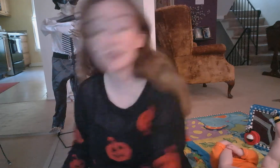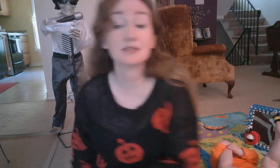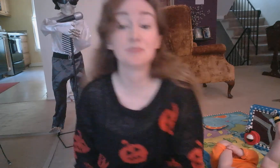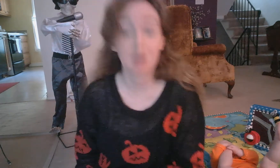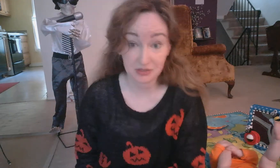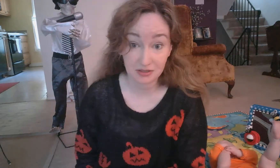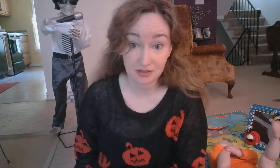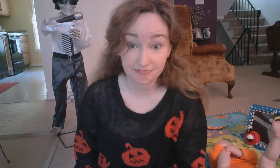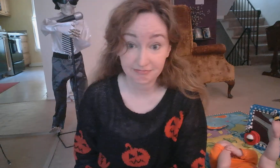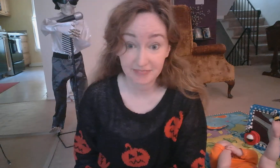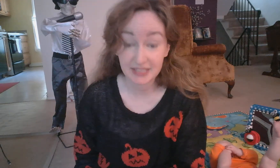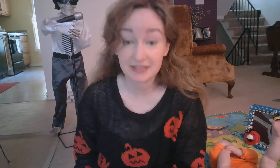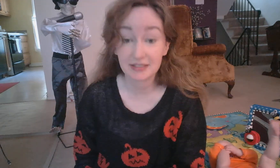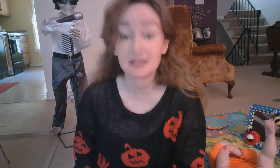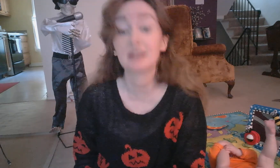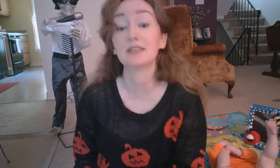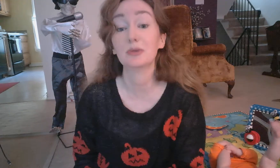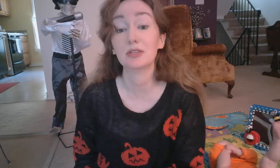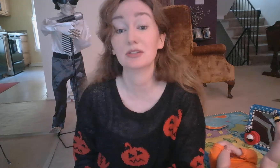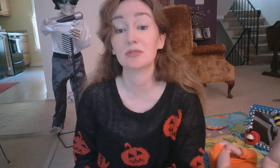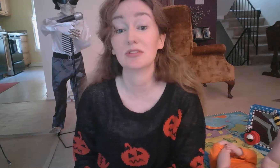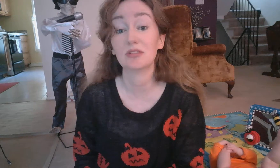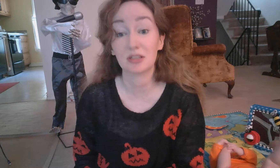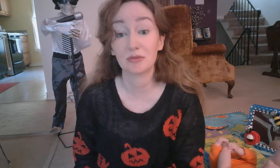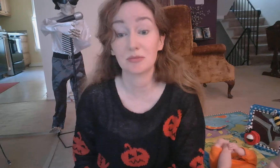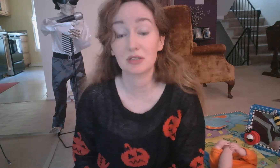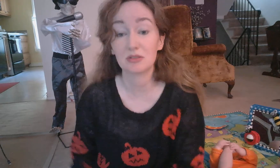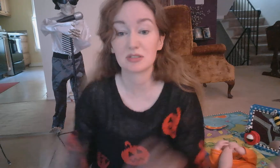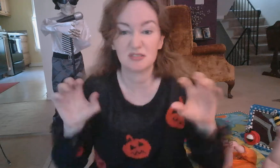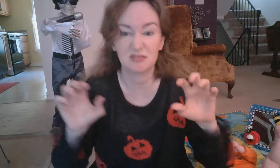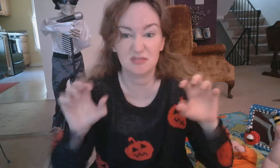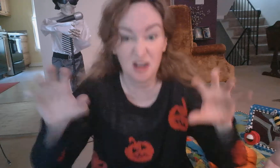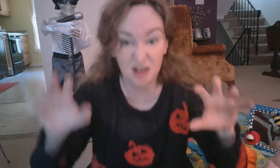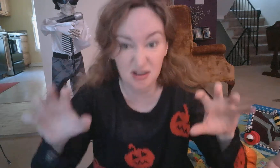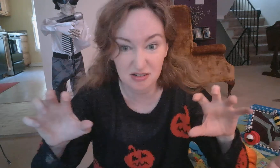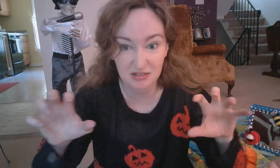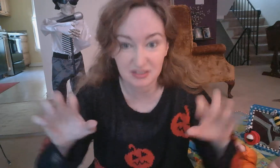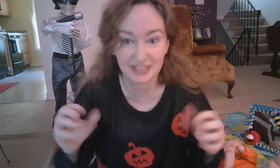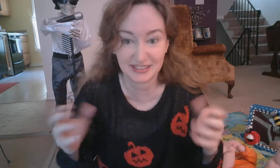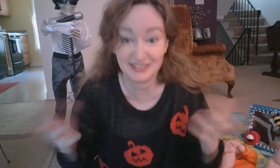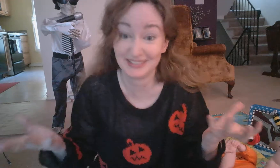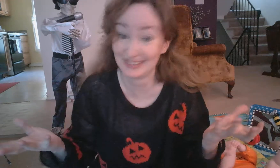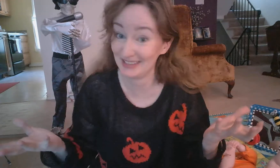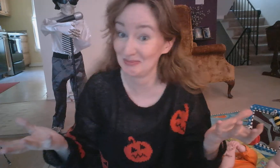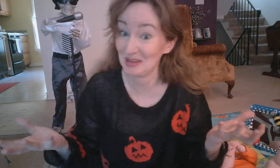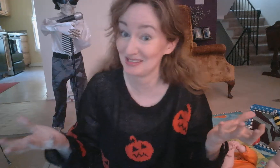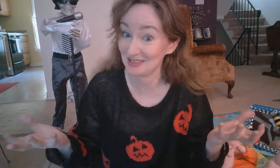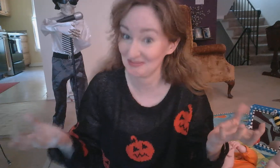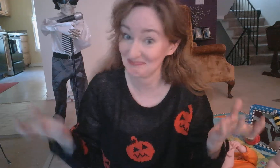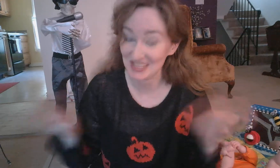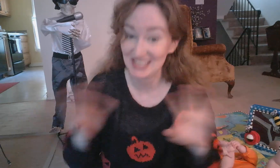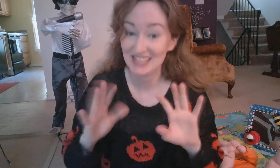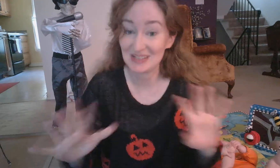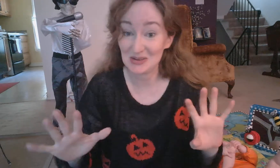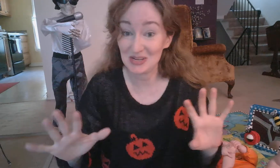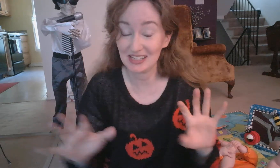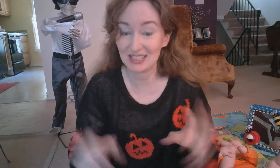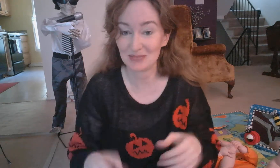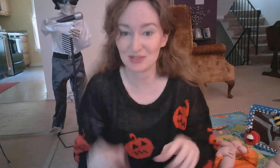And monster is exactly what you would think it would be. You just go, rawr. That's monster. No kidding, that's